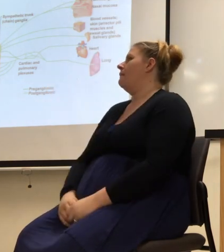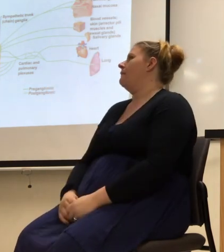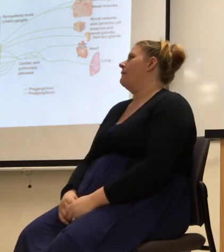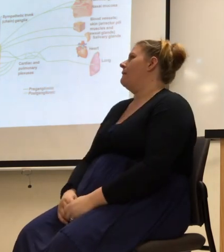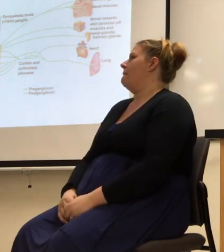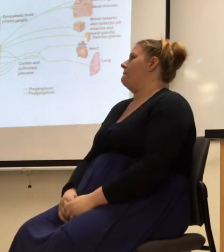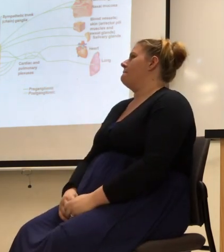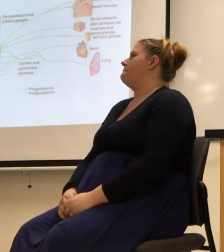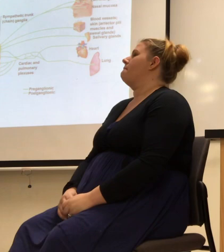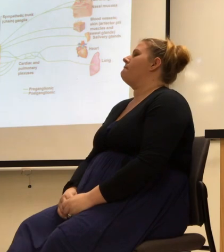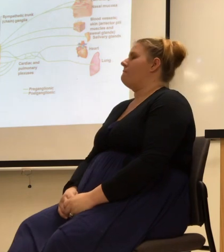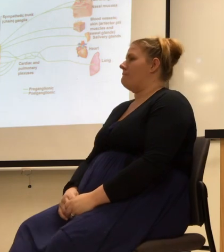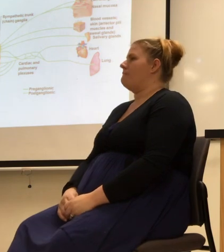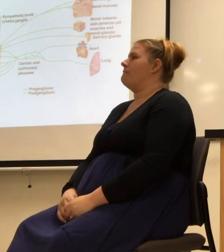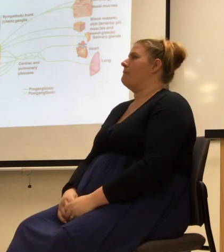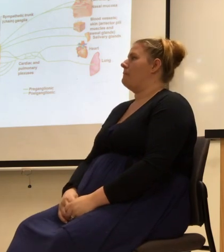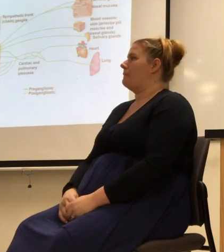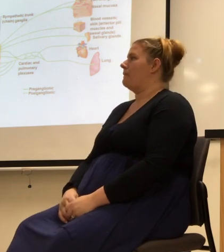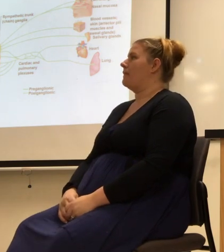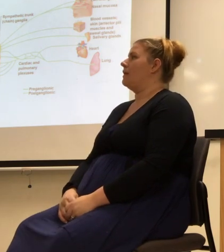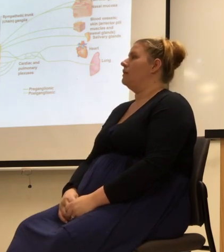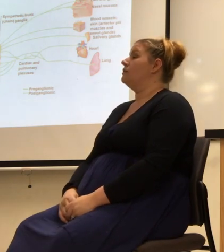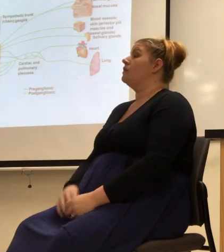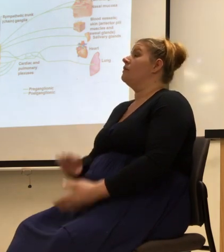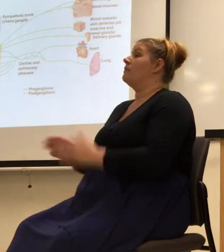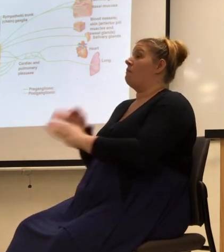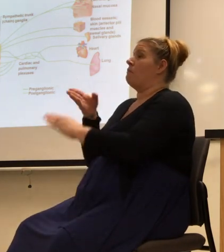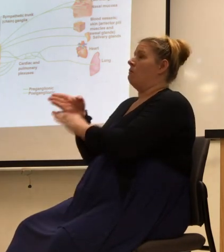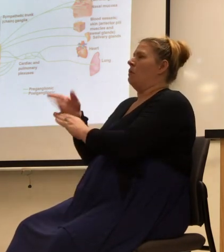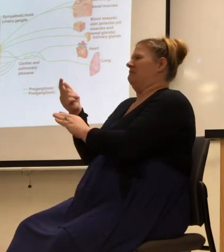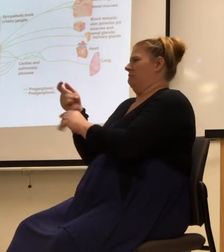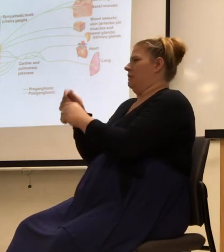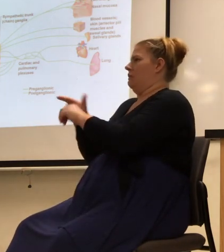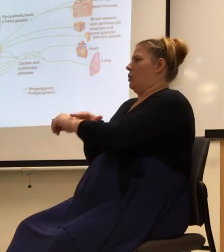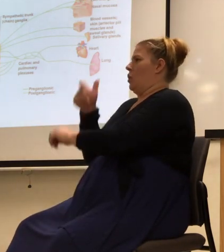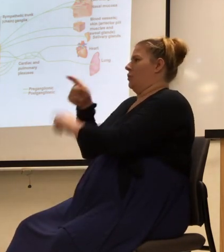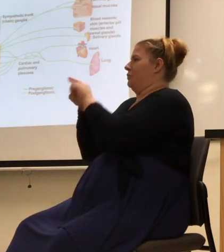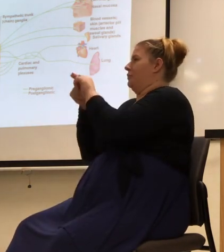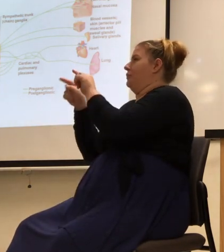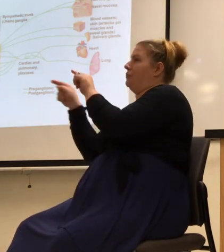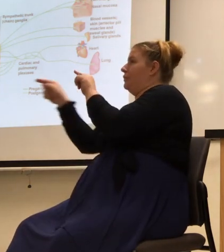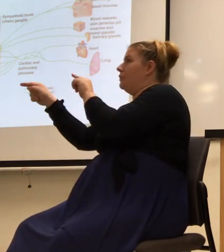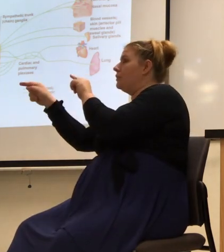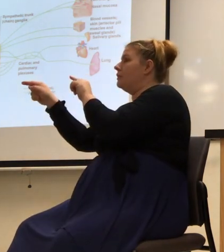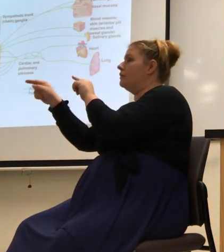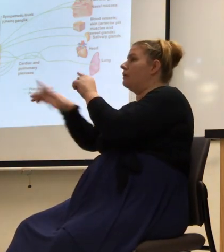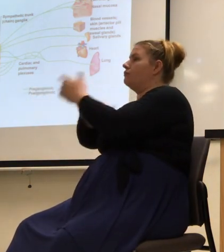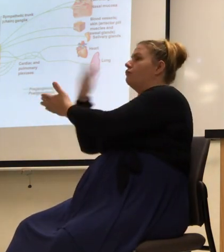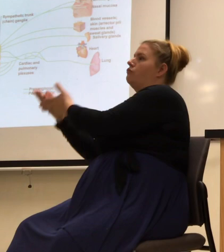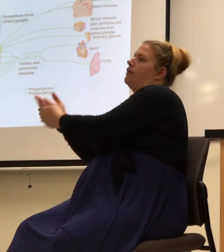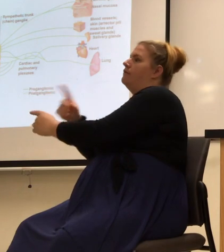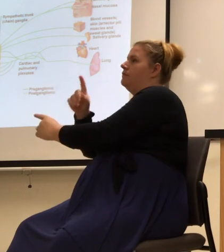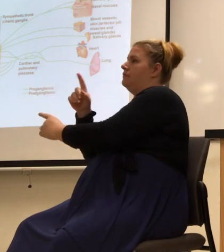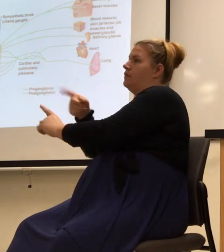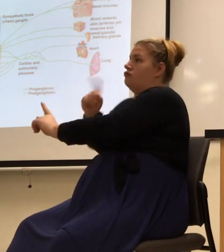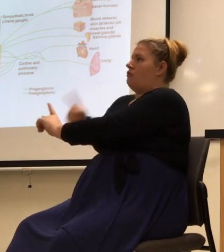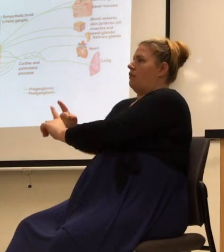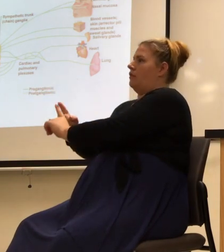A little bit longer. Target over here, whatever the target is. Okay, so one possibility of how the nerves